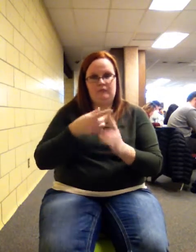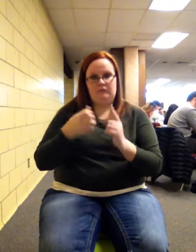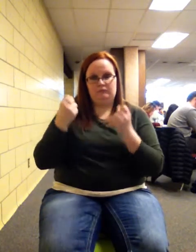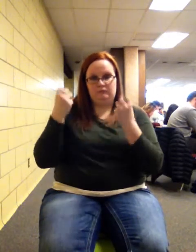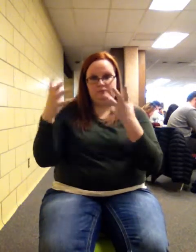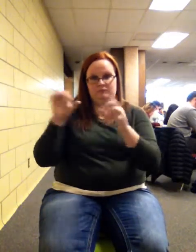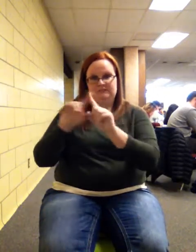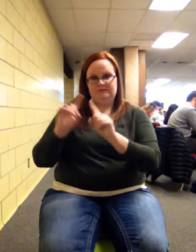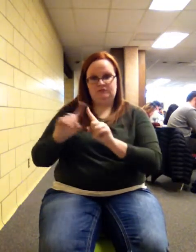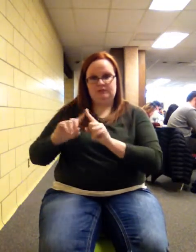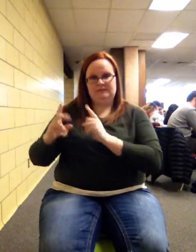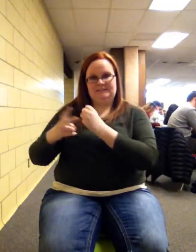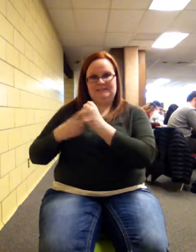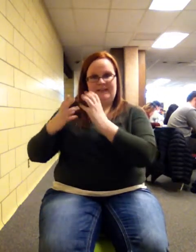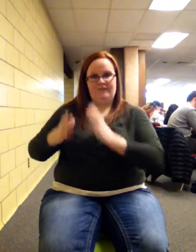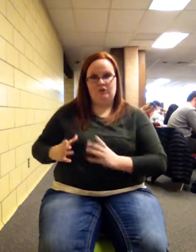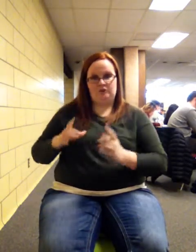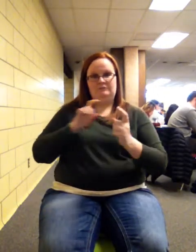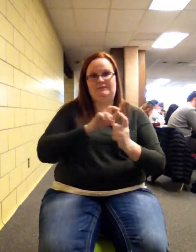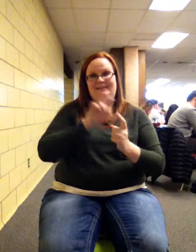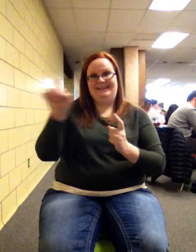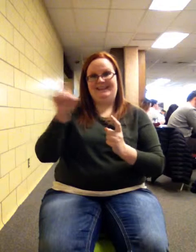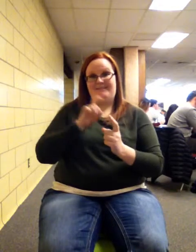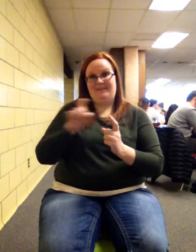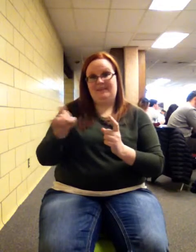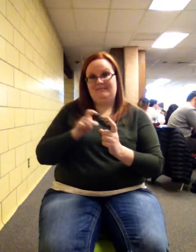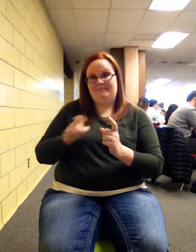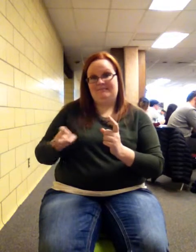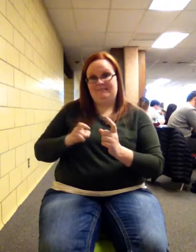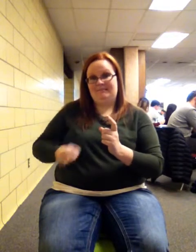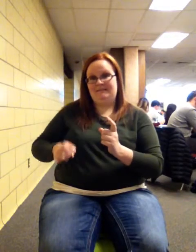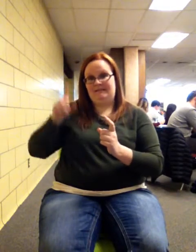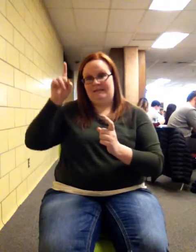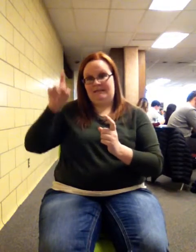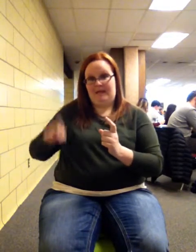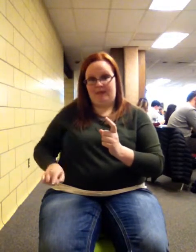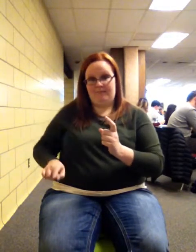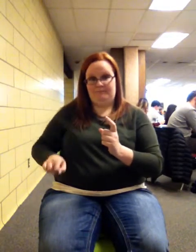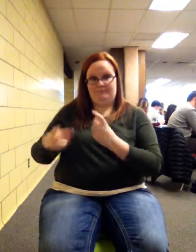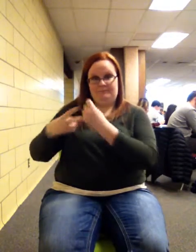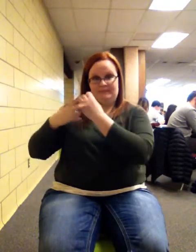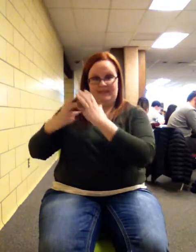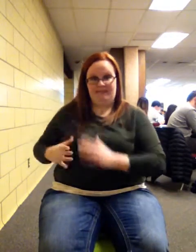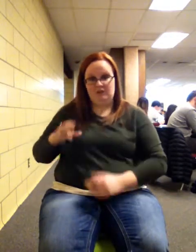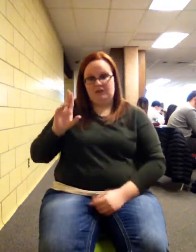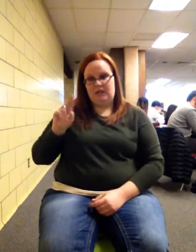given the savers units in that mutual fund, and then once they pool that money,